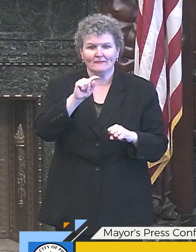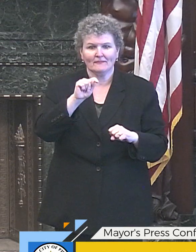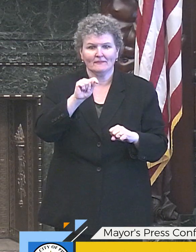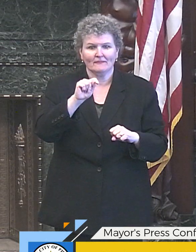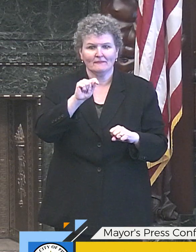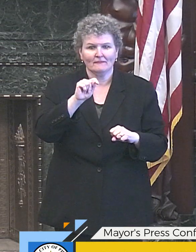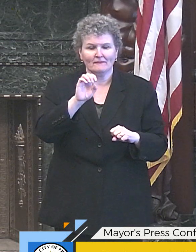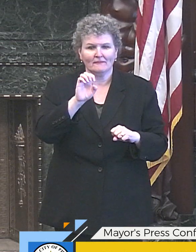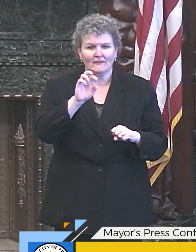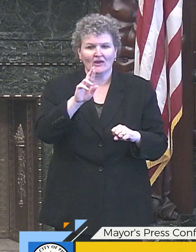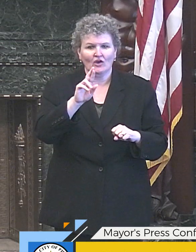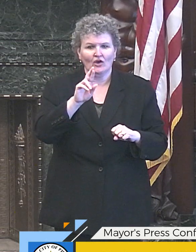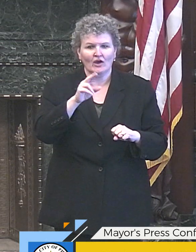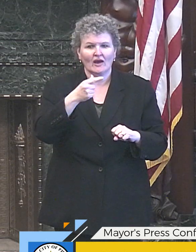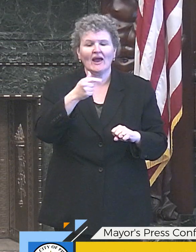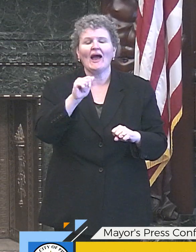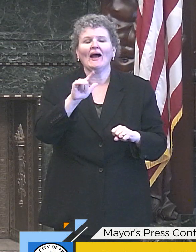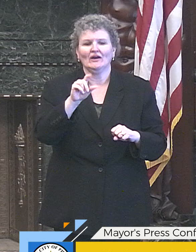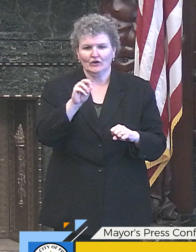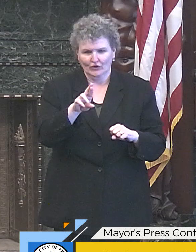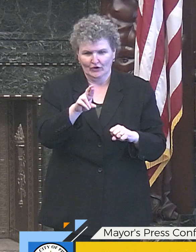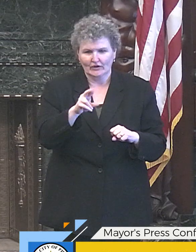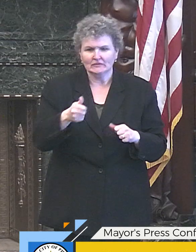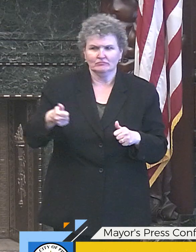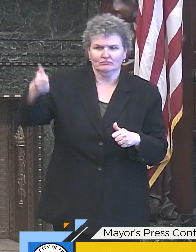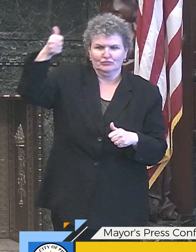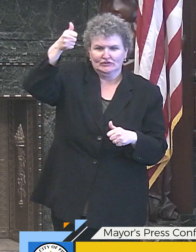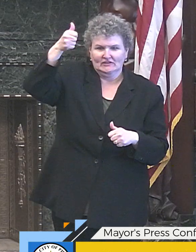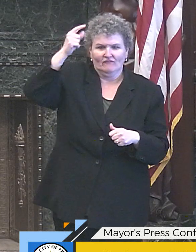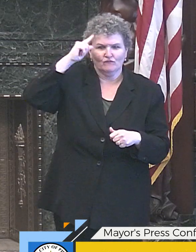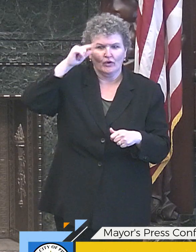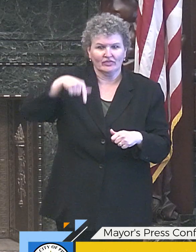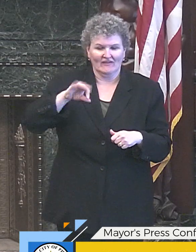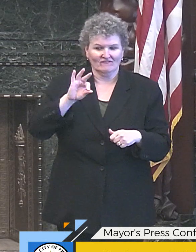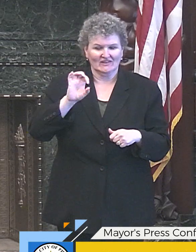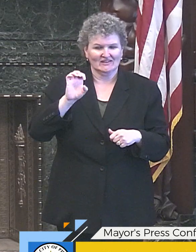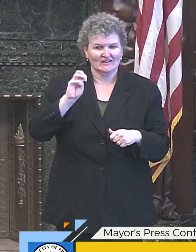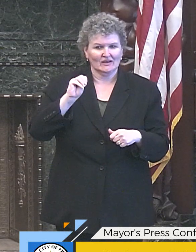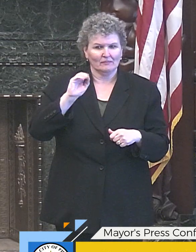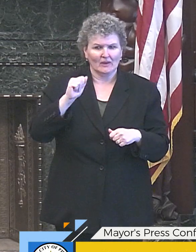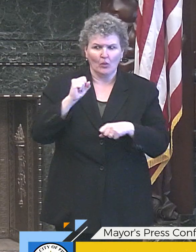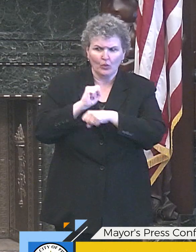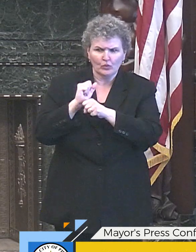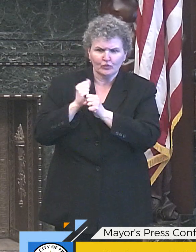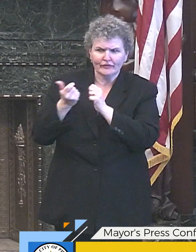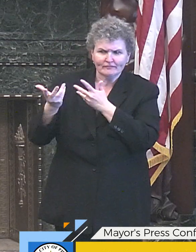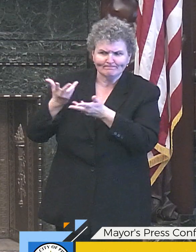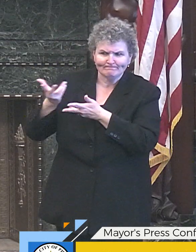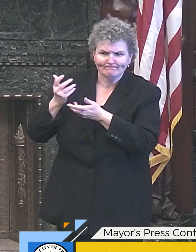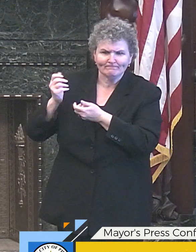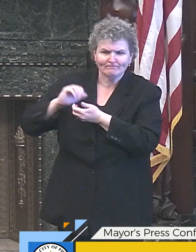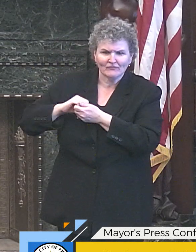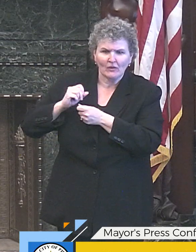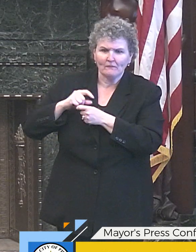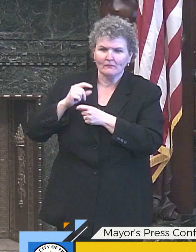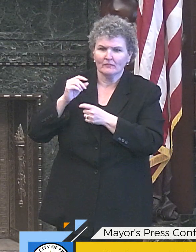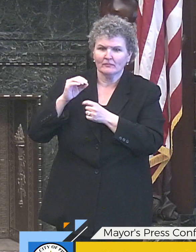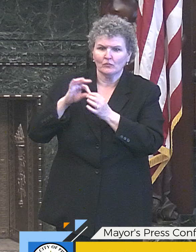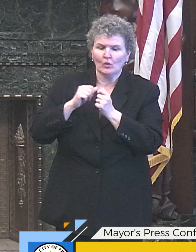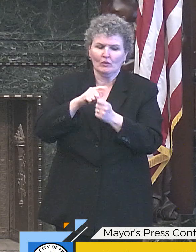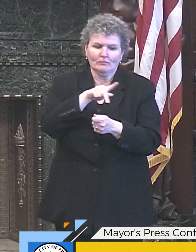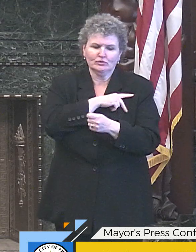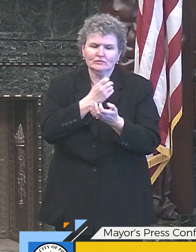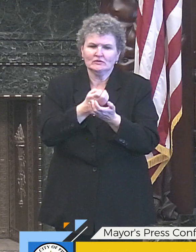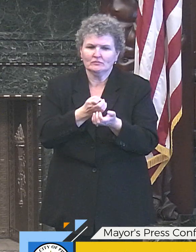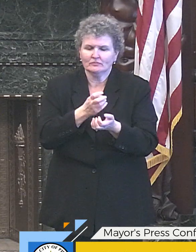that we shouldn't wait for the national government to come to the rescue with personal protective equipment. And as such, we